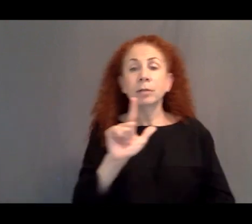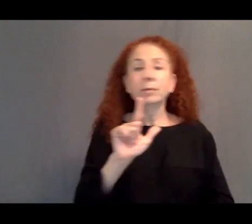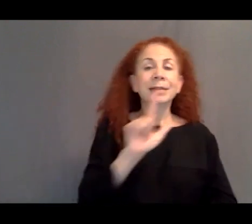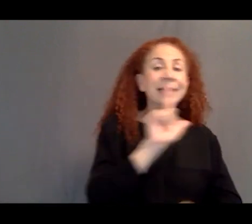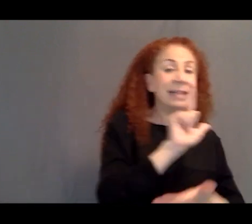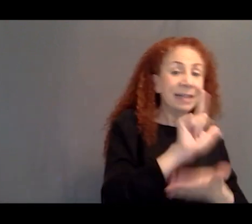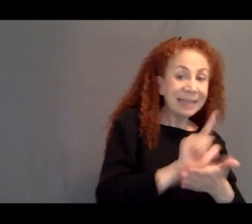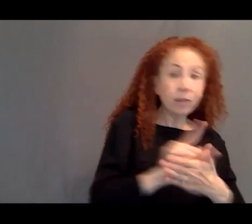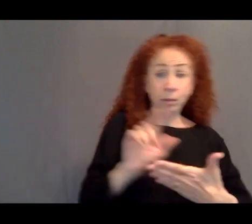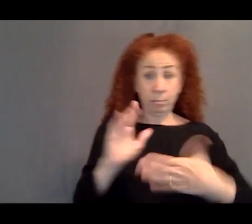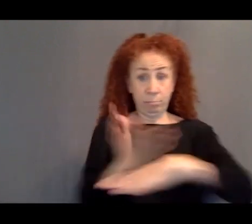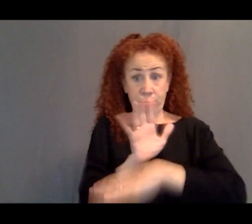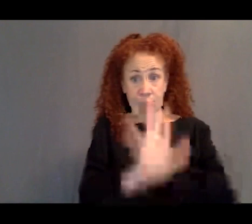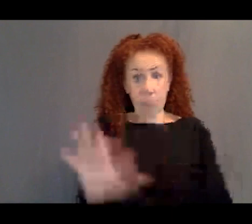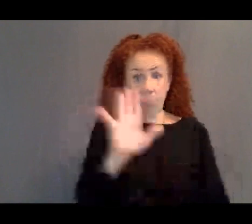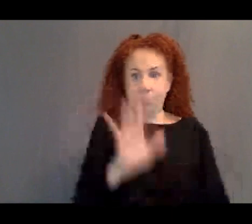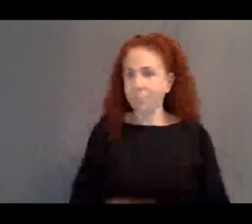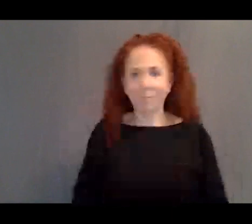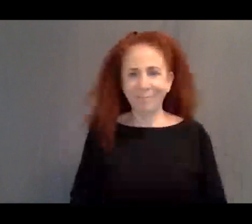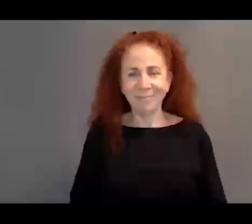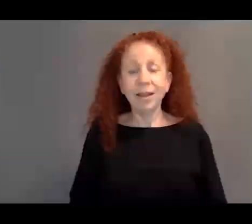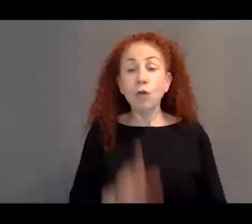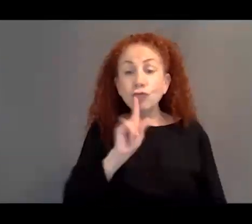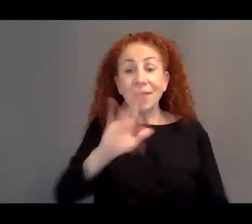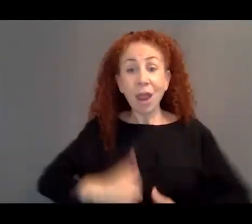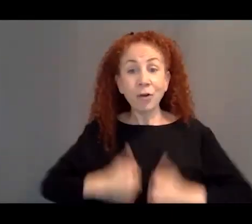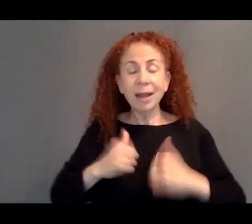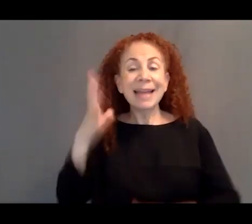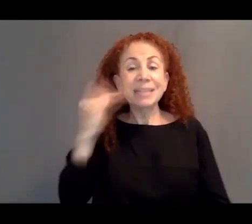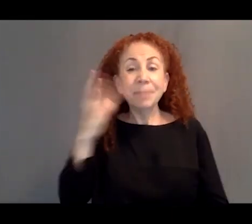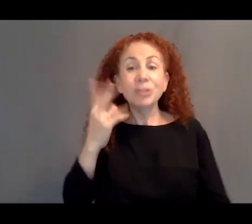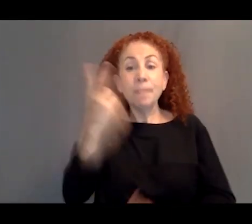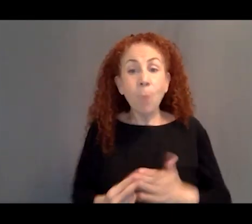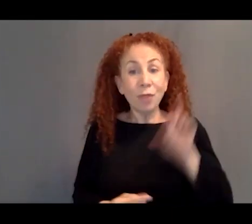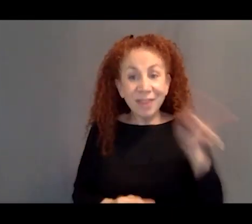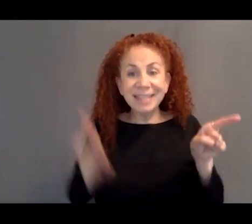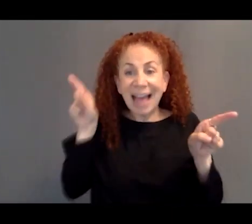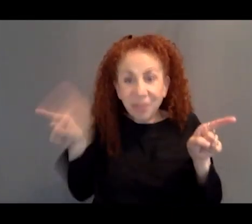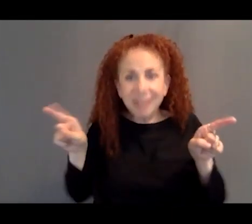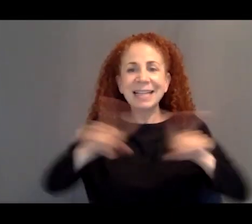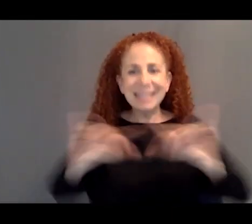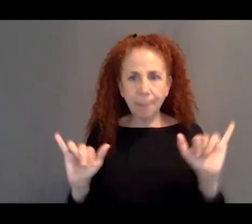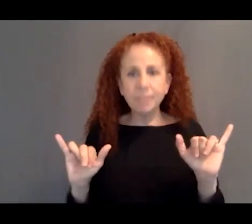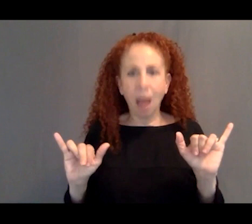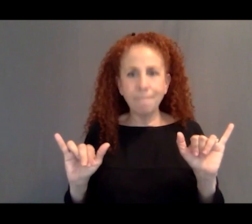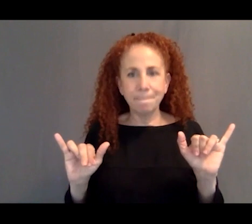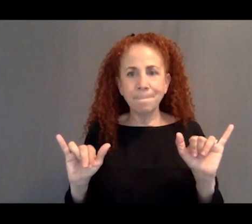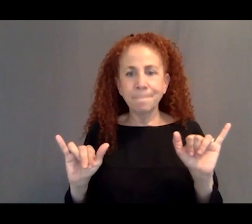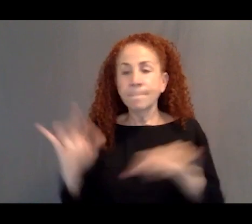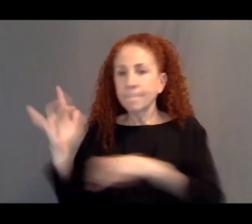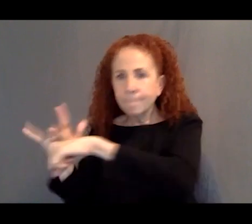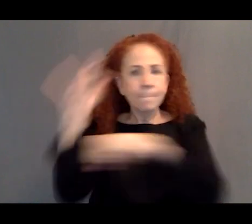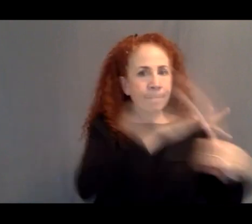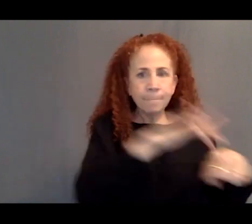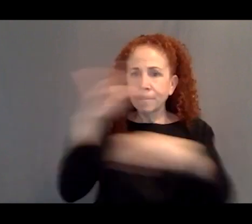DACA beneficiaries is that they're experiencing both polar extremes and that they're moving back and forth depending